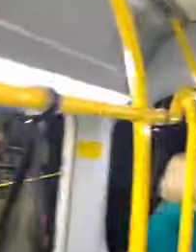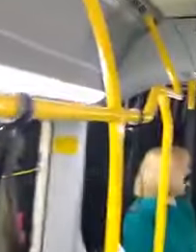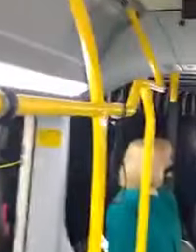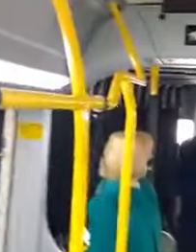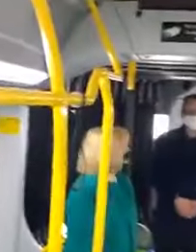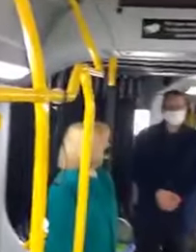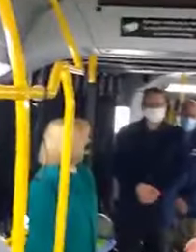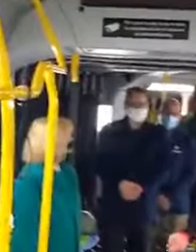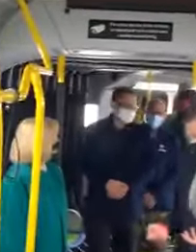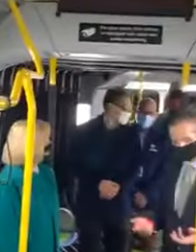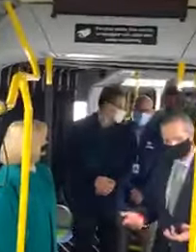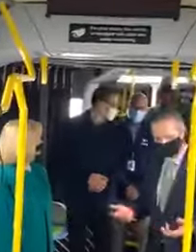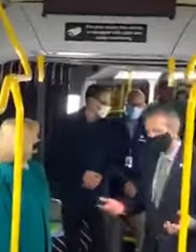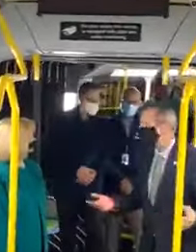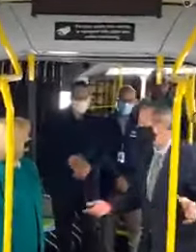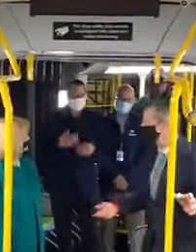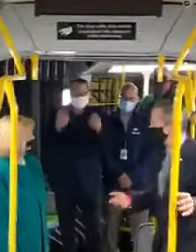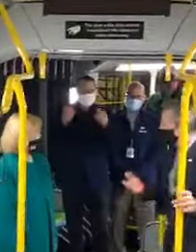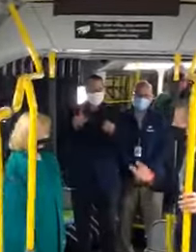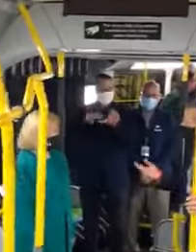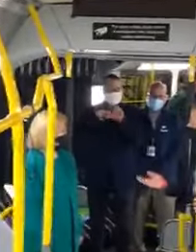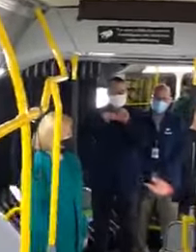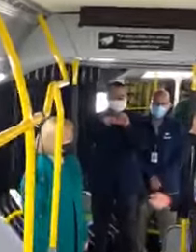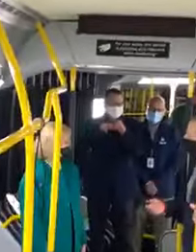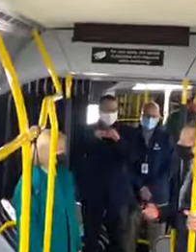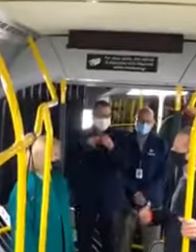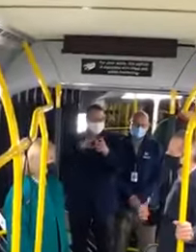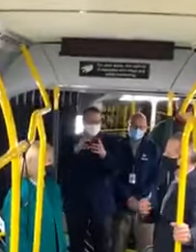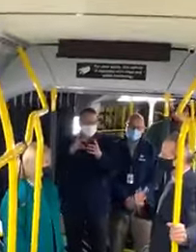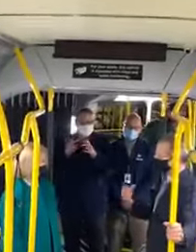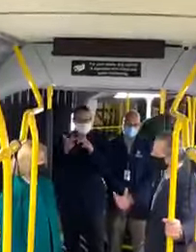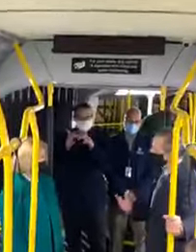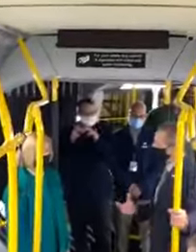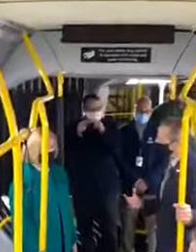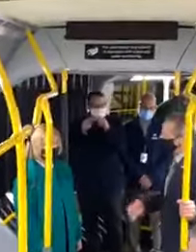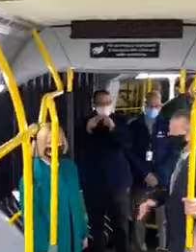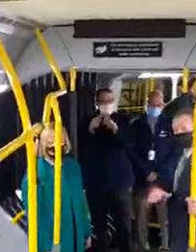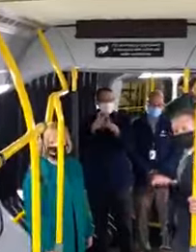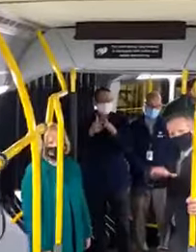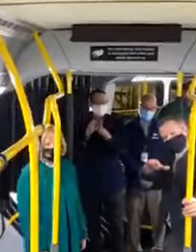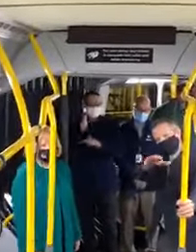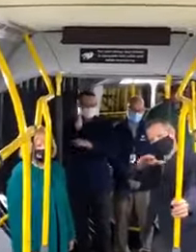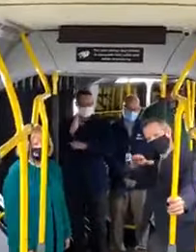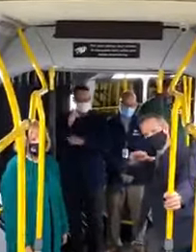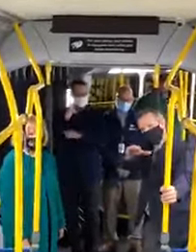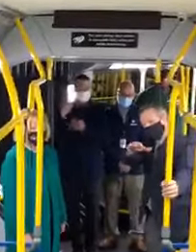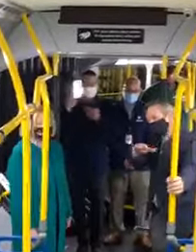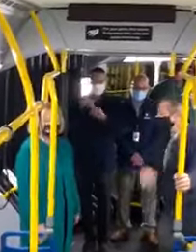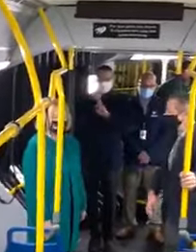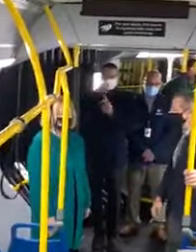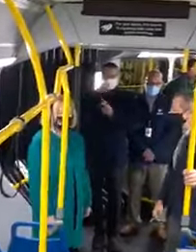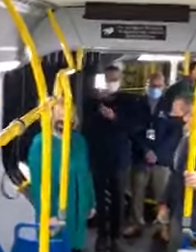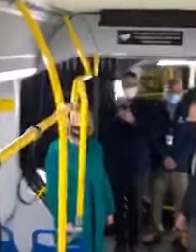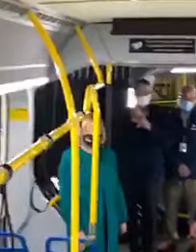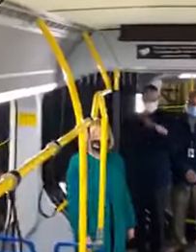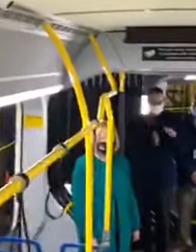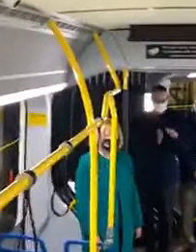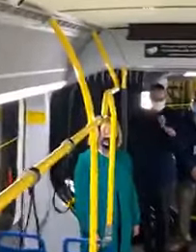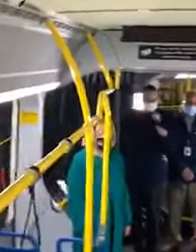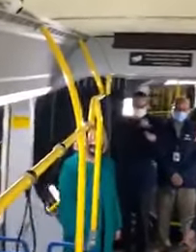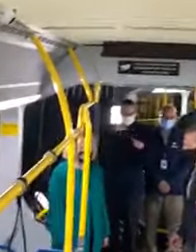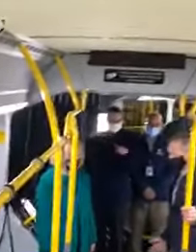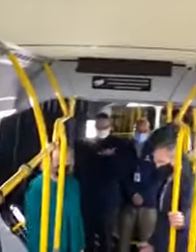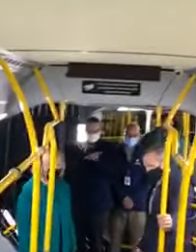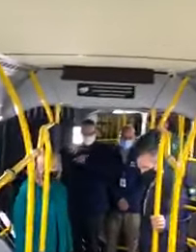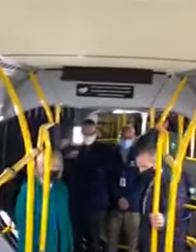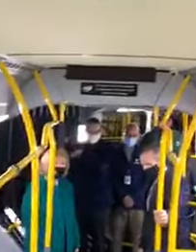really, especially when riders is back up, you'll see a lot of folks love to be up on that platform. Yeah, so they sure. can